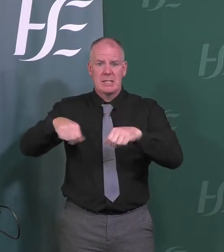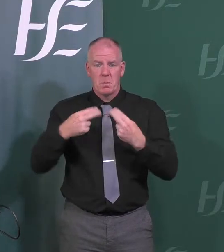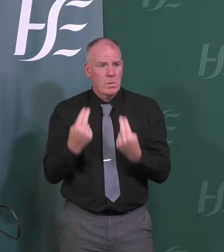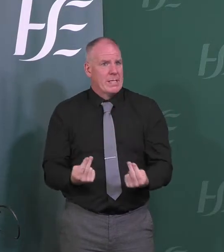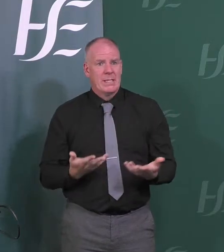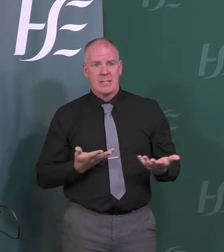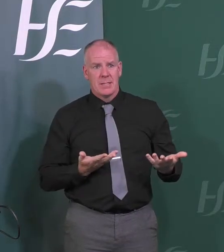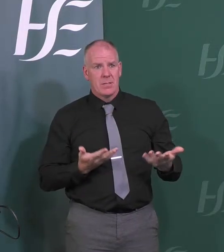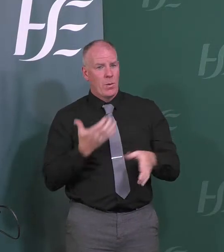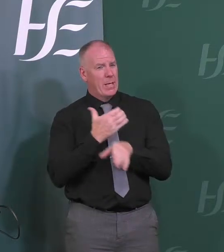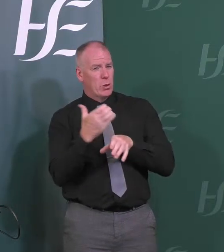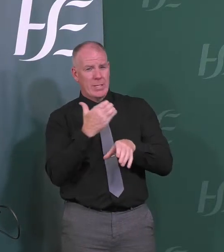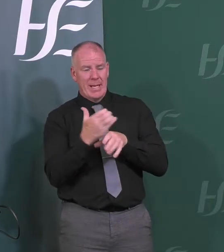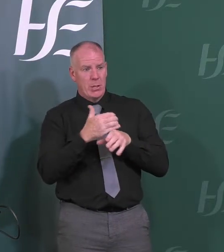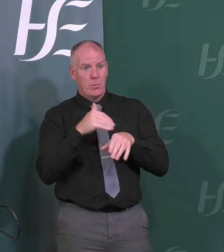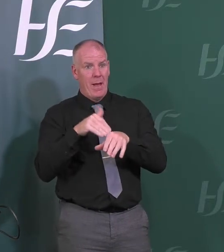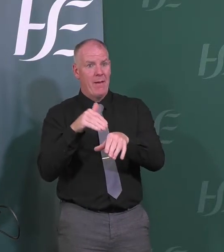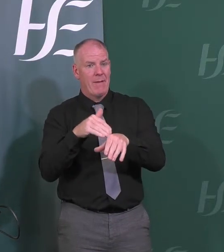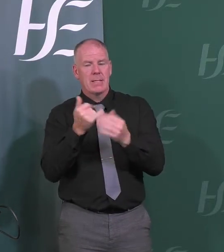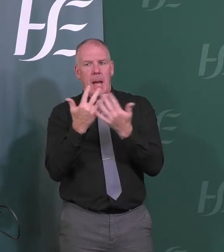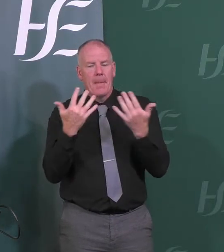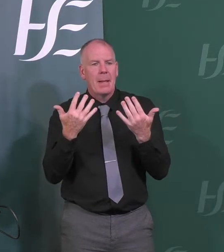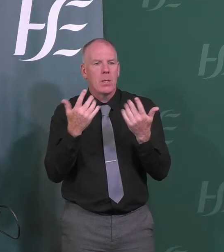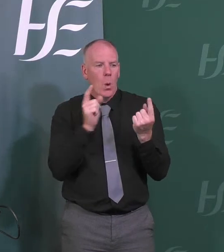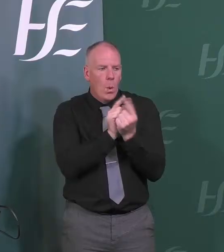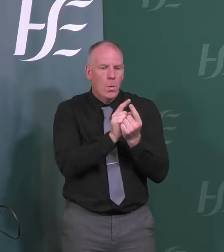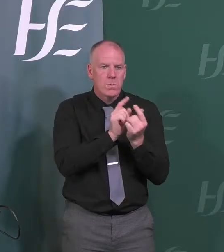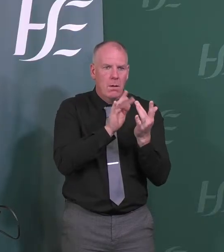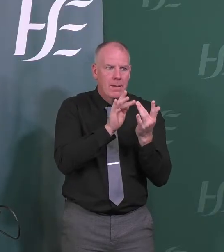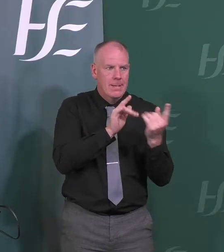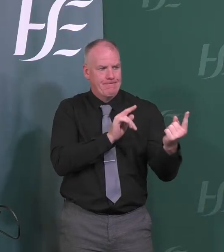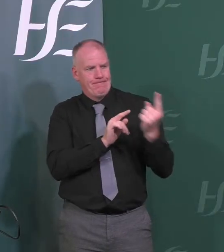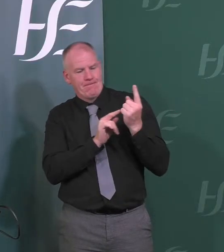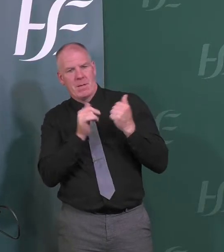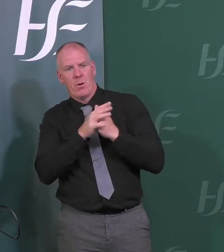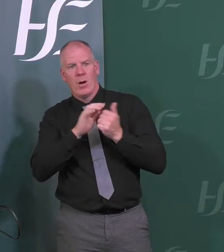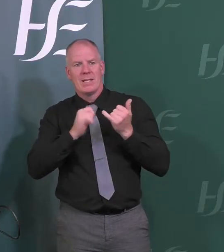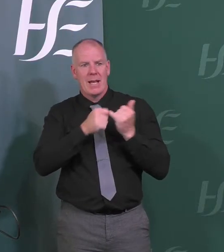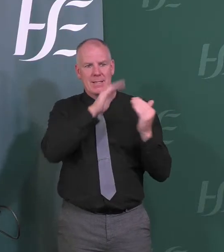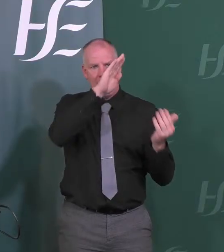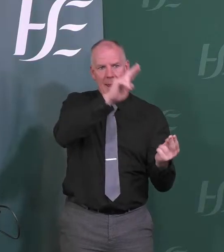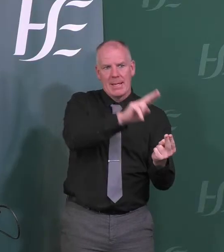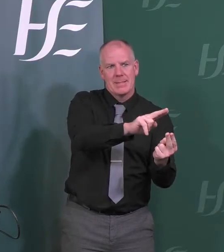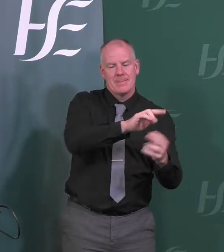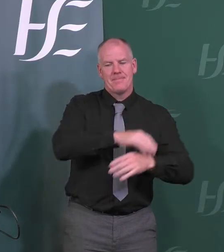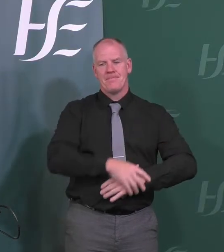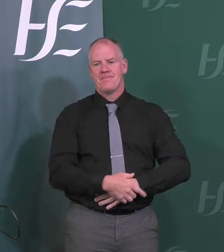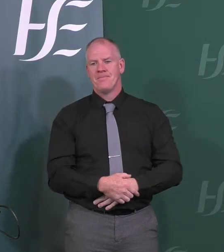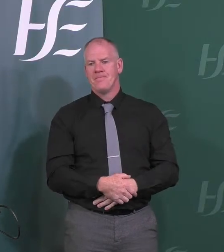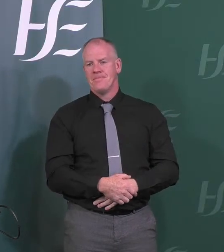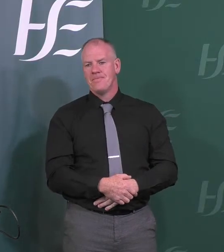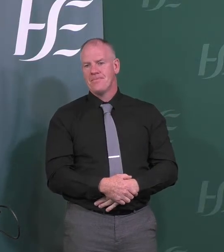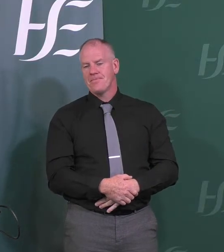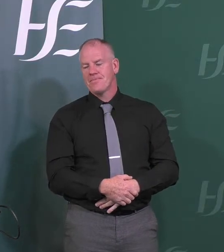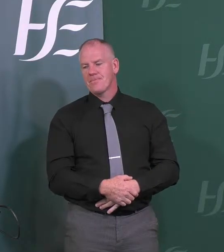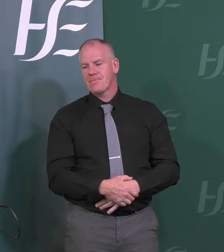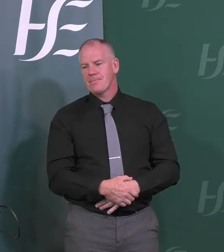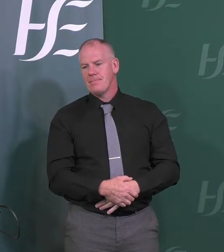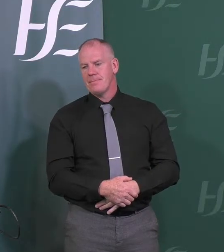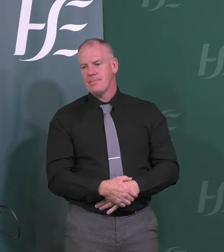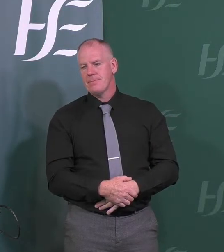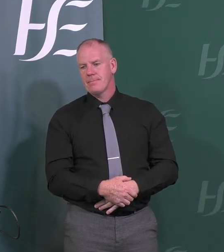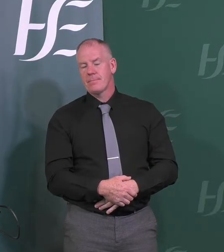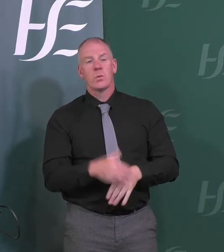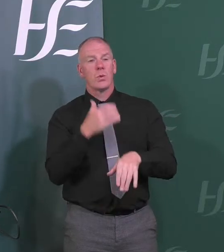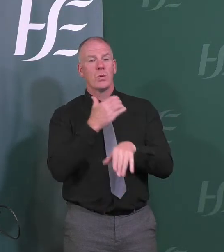So that's continuing to impact the number of close contacts coming forward for testing as the weeks go on. We continue to